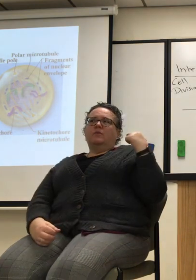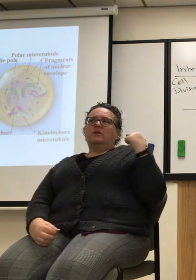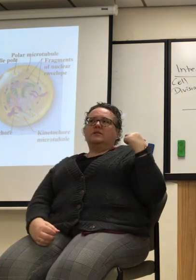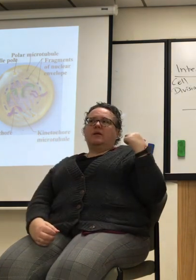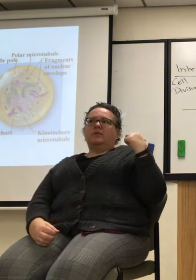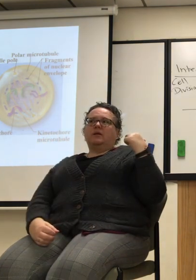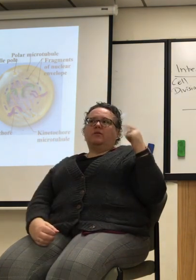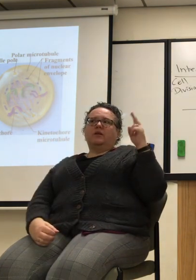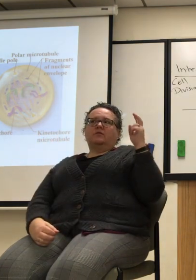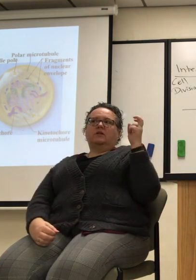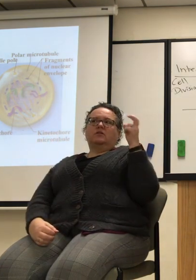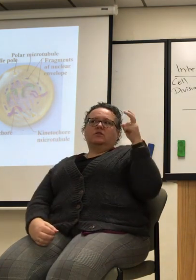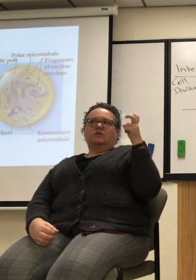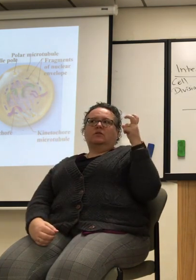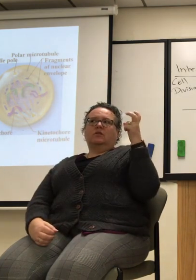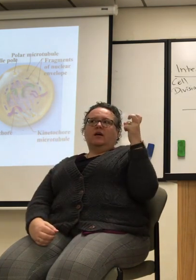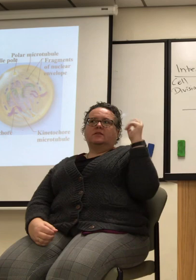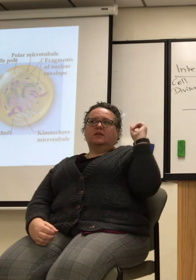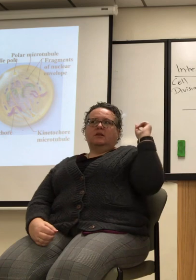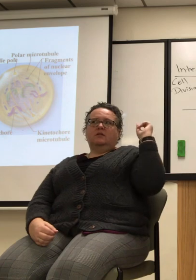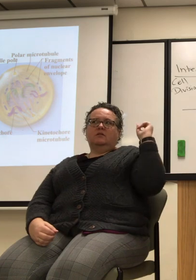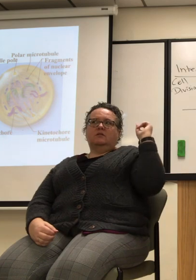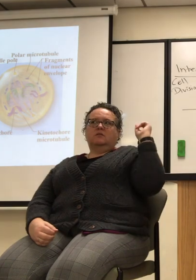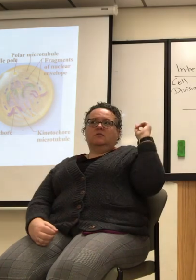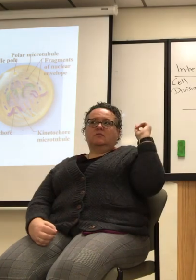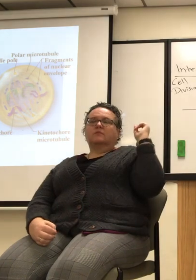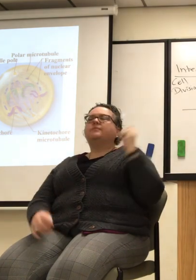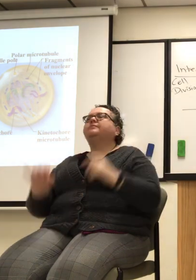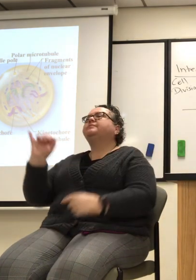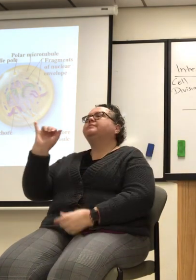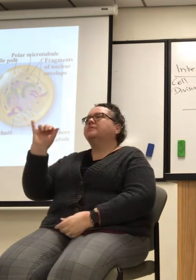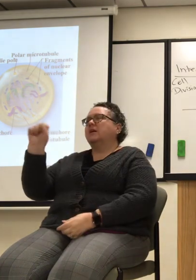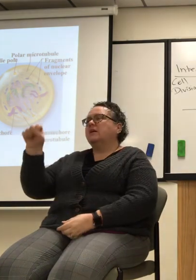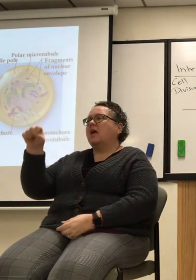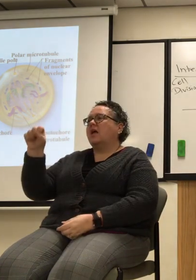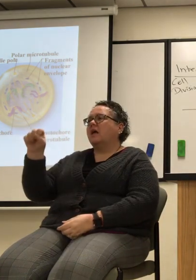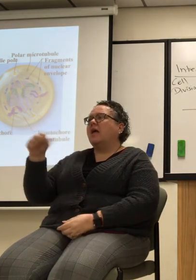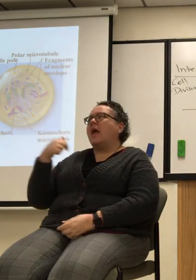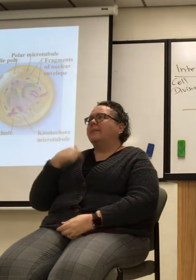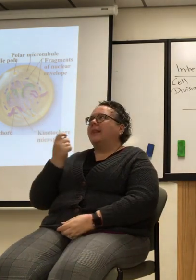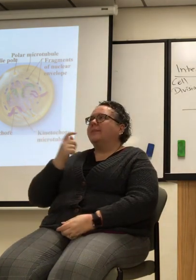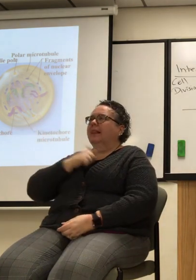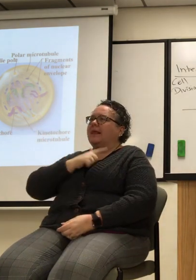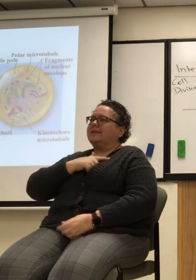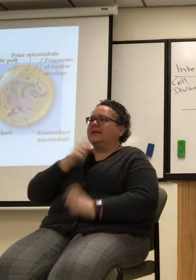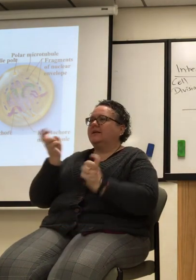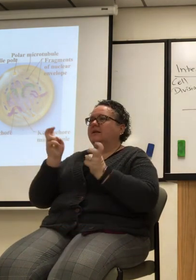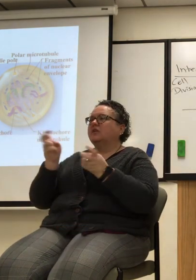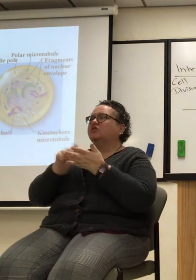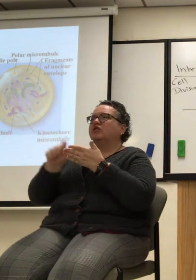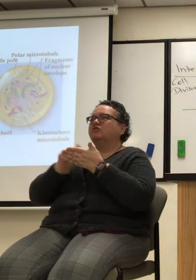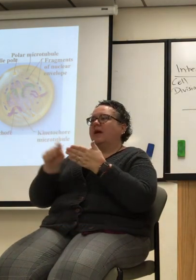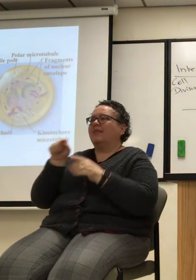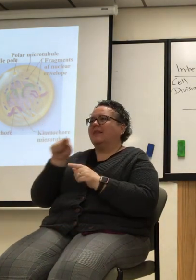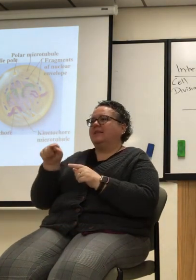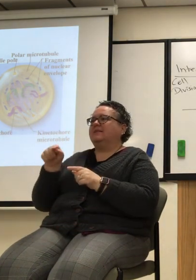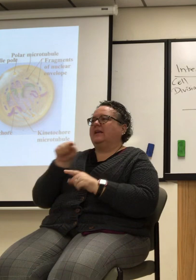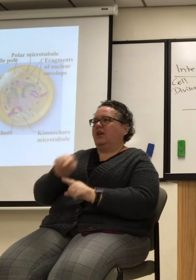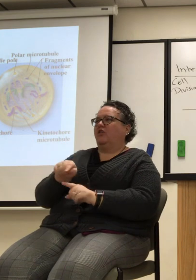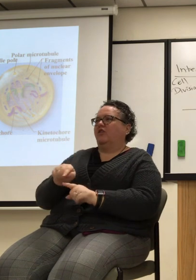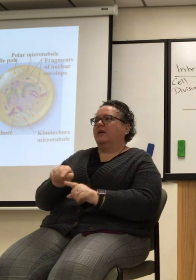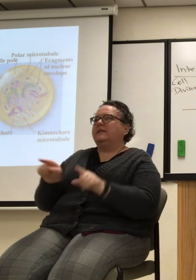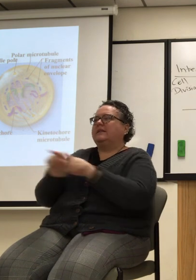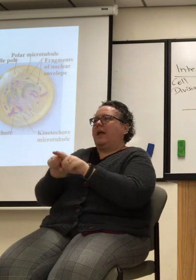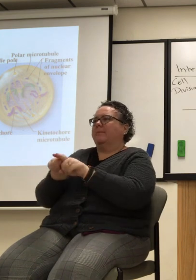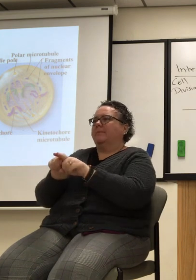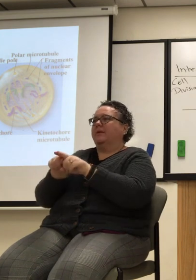quotes on that. What does that mean? Or the two little lines there? Oh, yeah. I'm a little lazy. I just write this here.